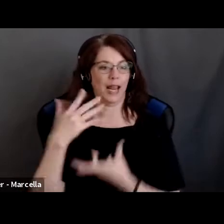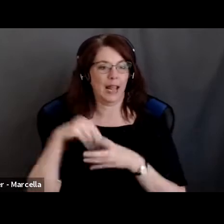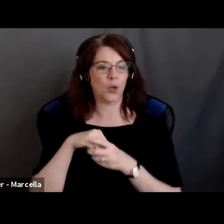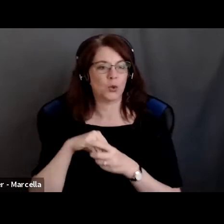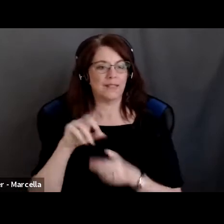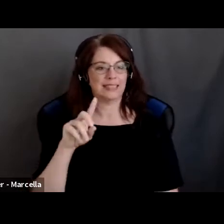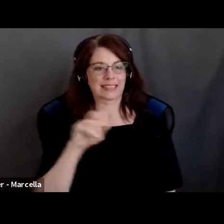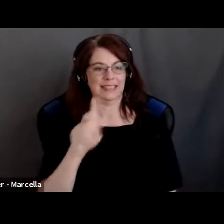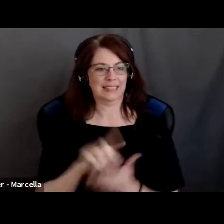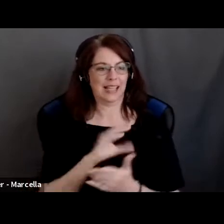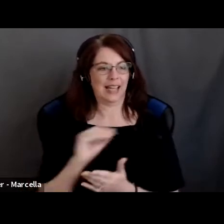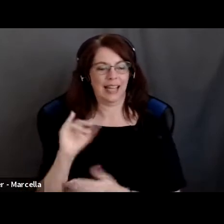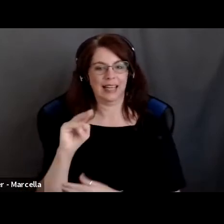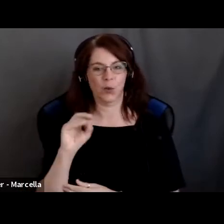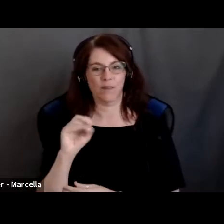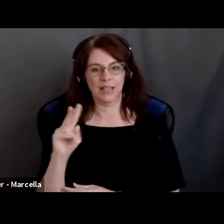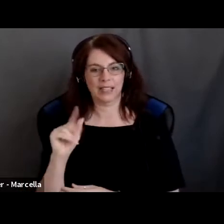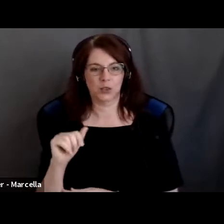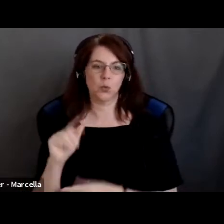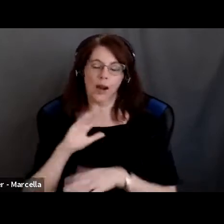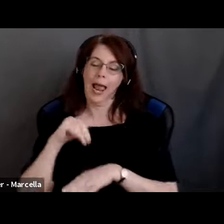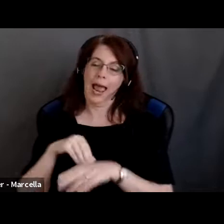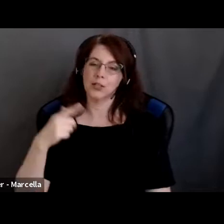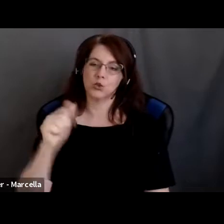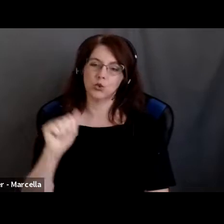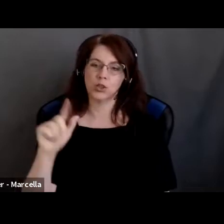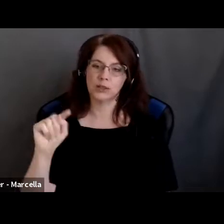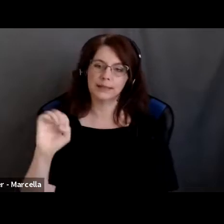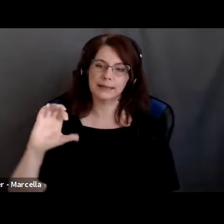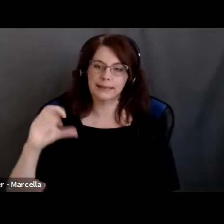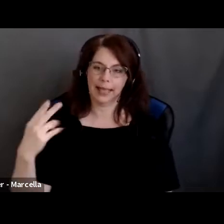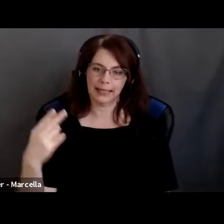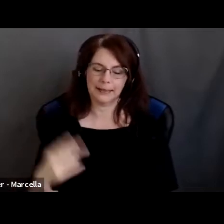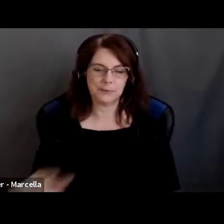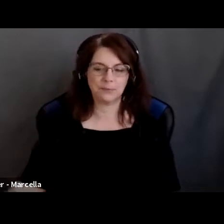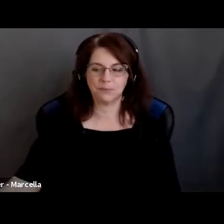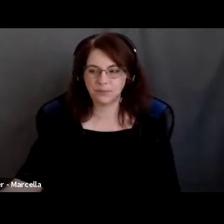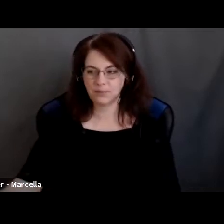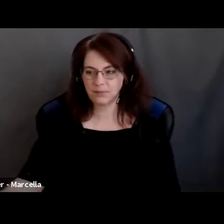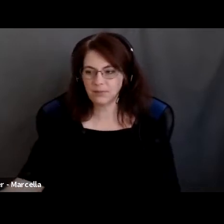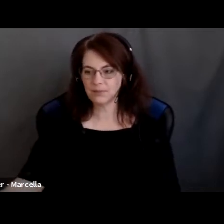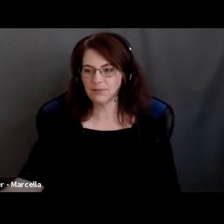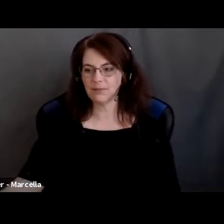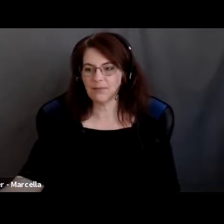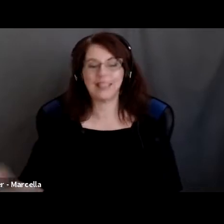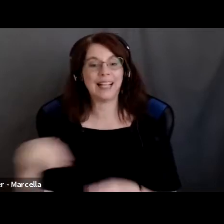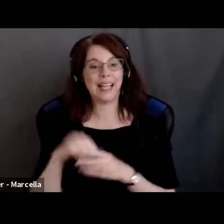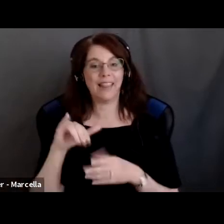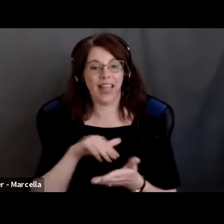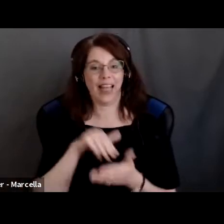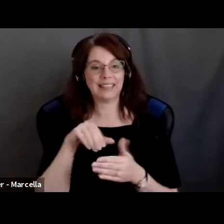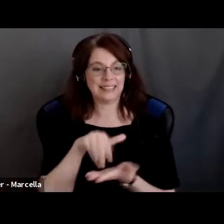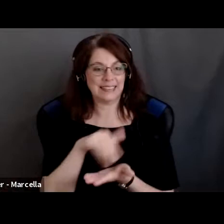Georgia Institute of Technology, or Georgia Tech, as most people know it. Within the Center for Inclusive Design